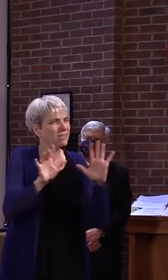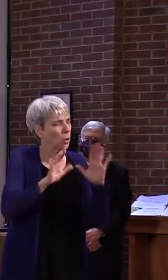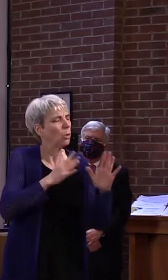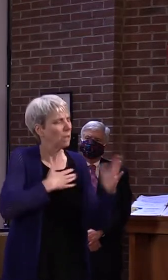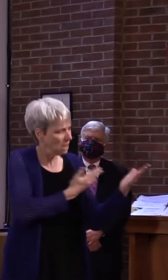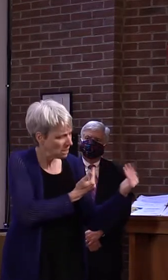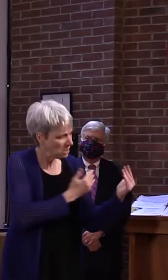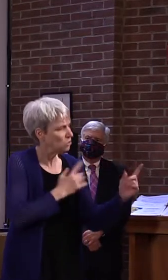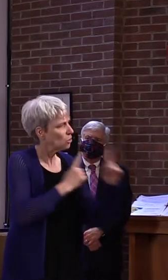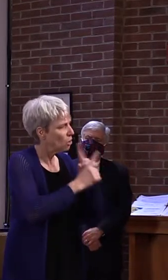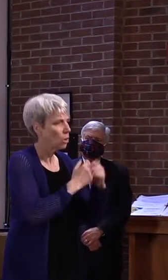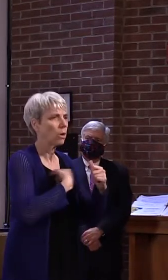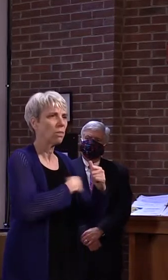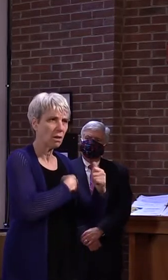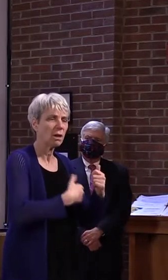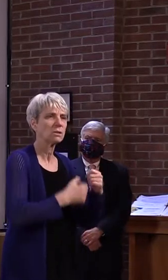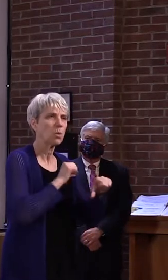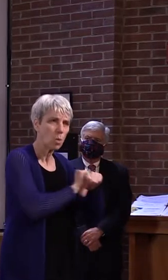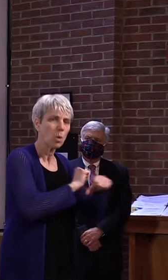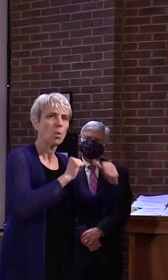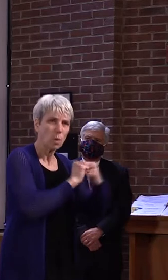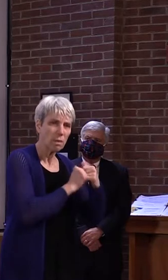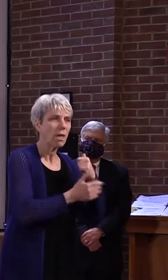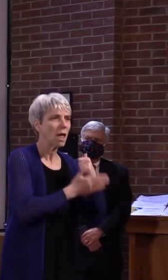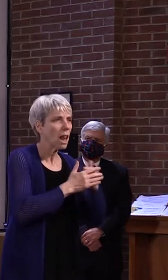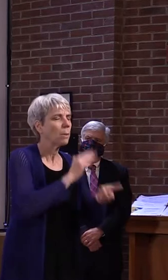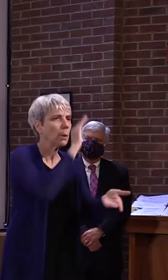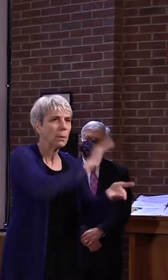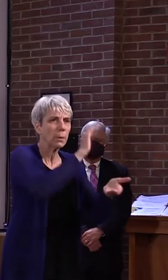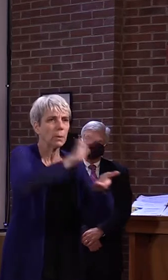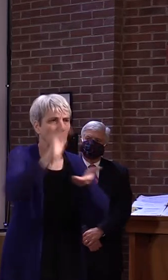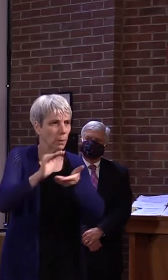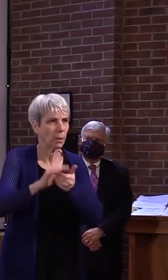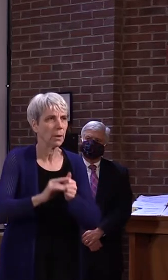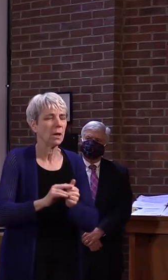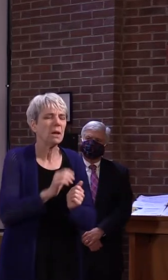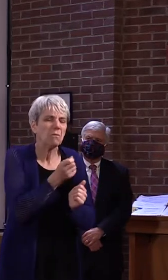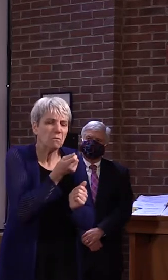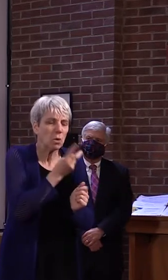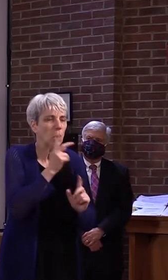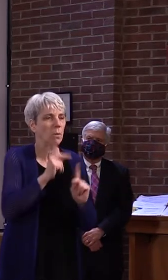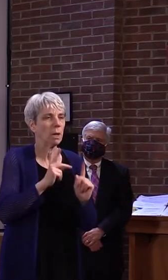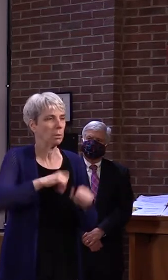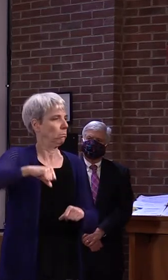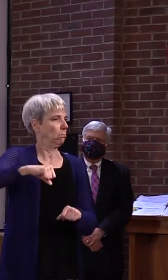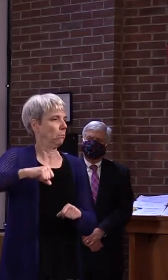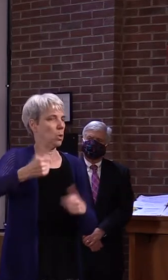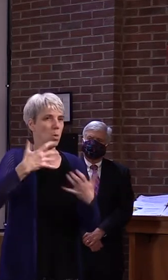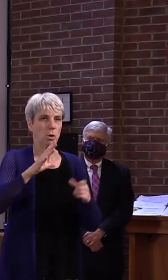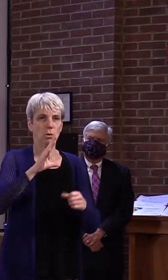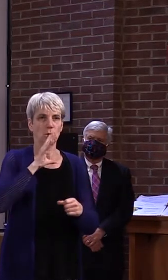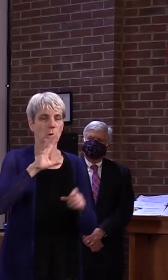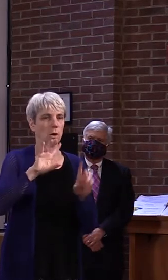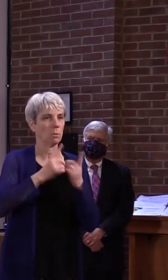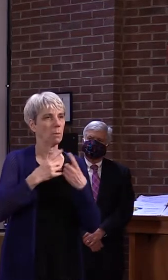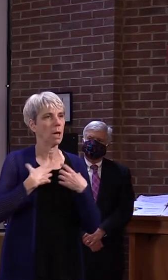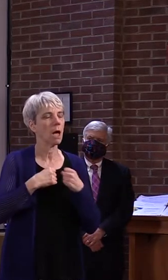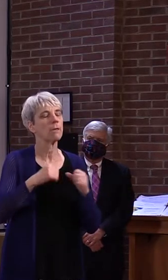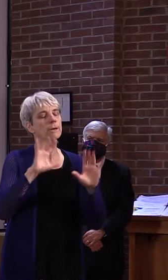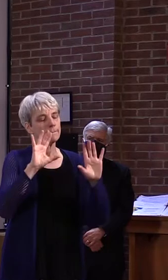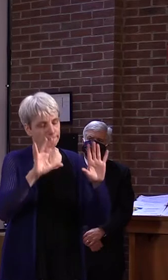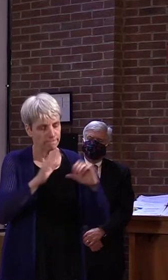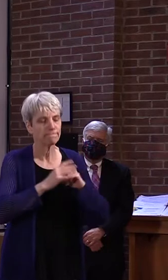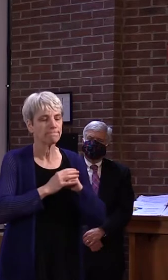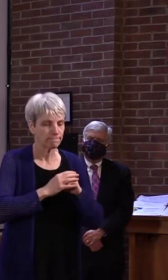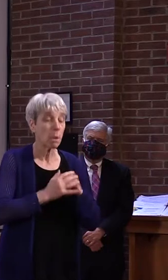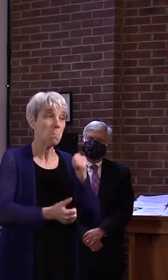virus. We've run into a very few people who are uncooperative. I understand we all have different reasons for the choices